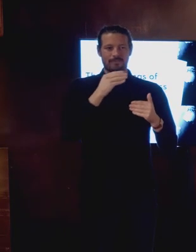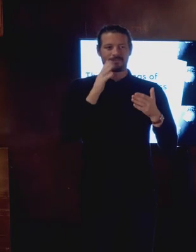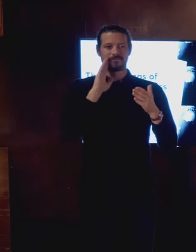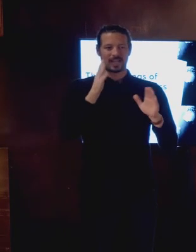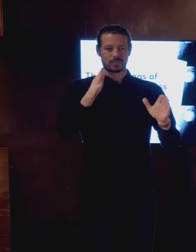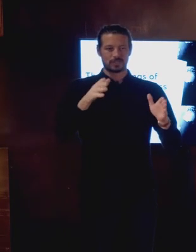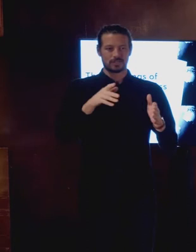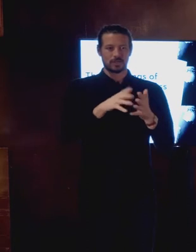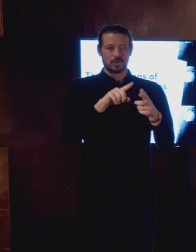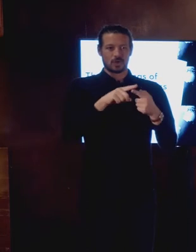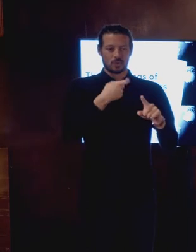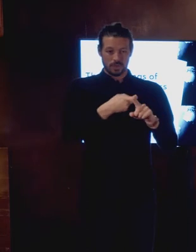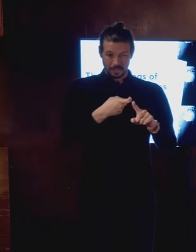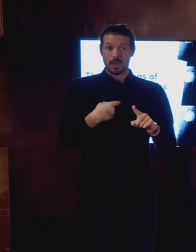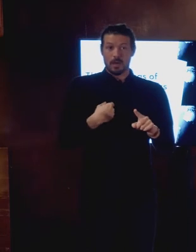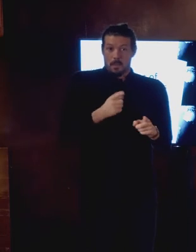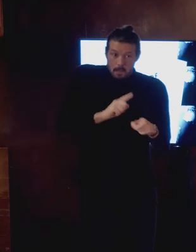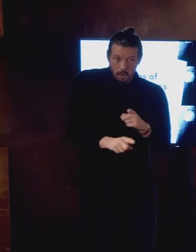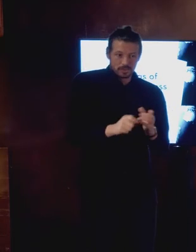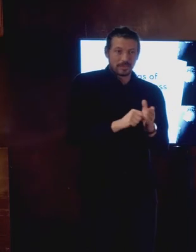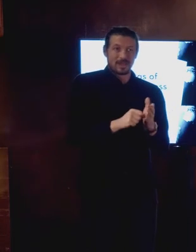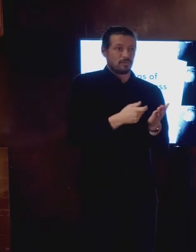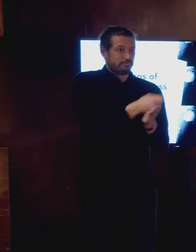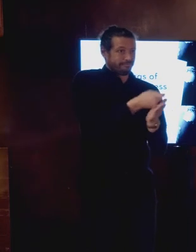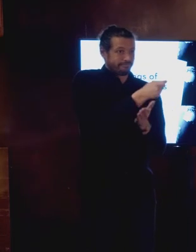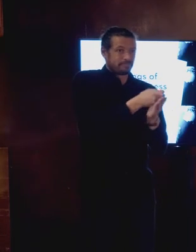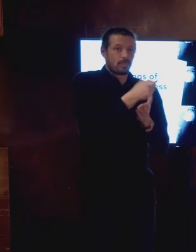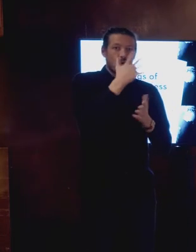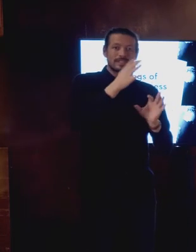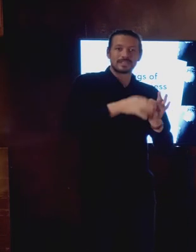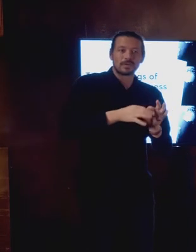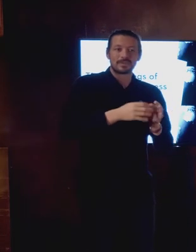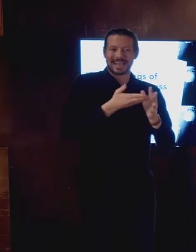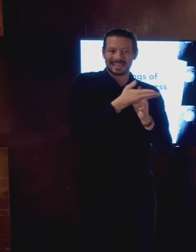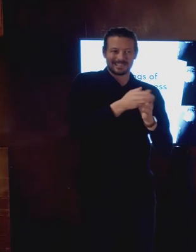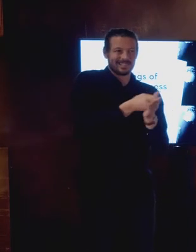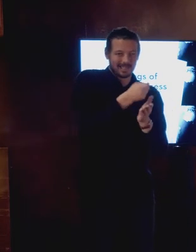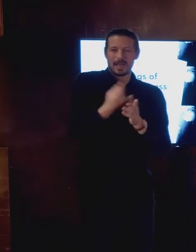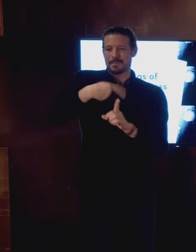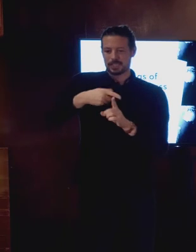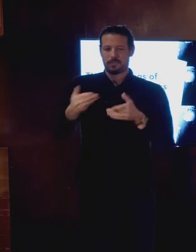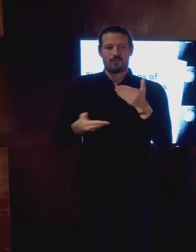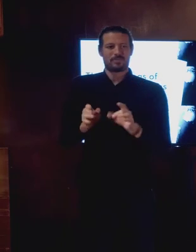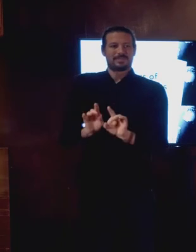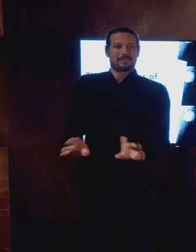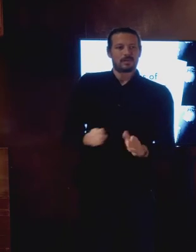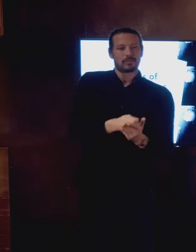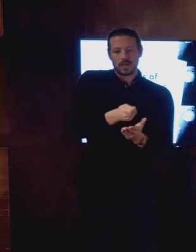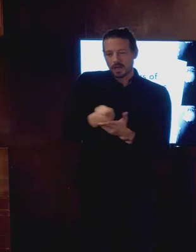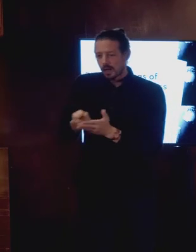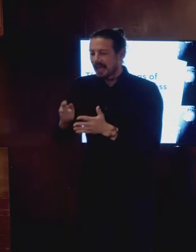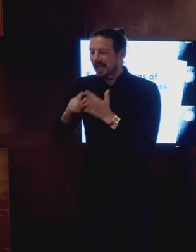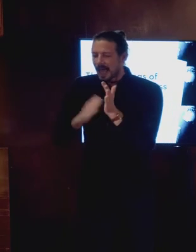money went to access paying the Auslan interpreters and also paying all the performers and models and Emma.